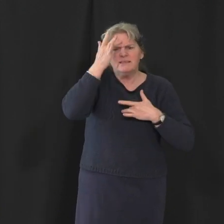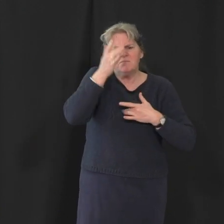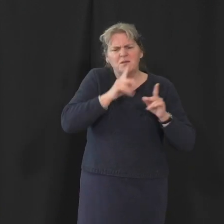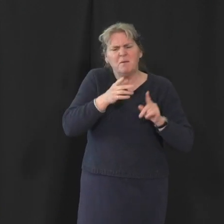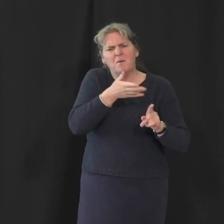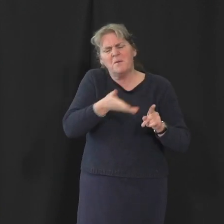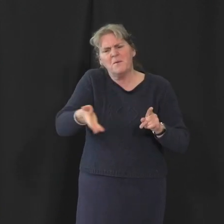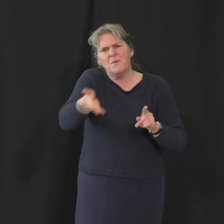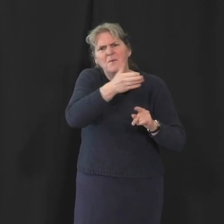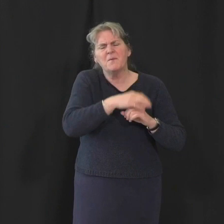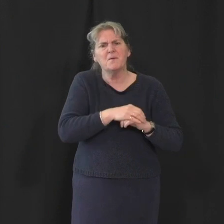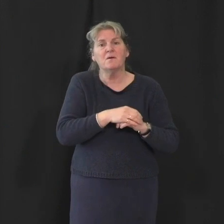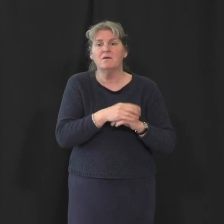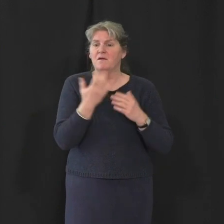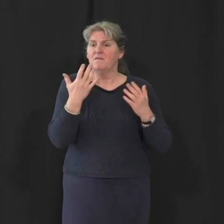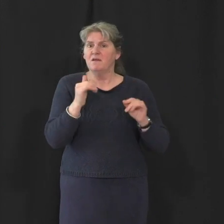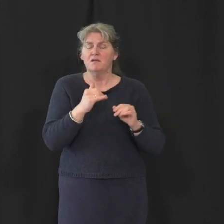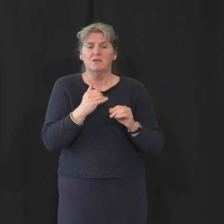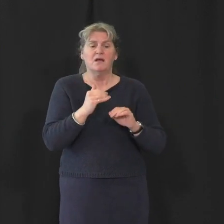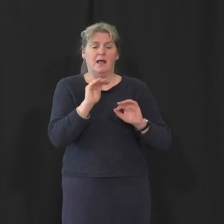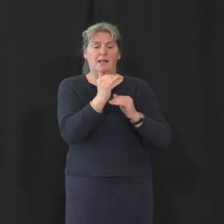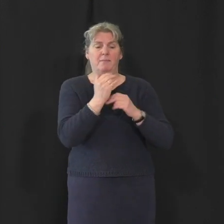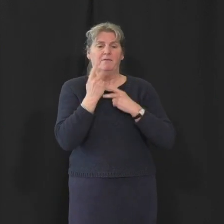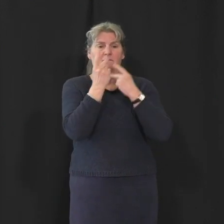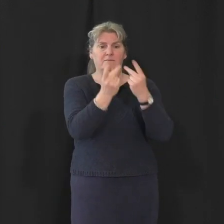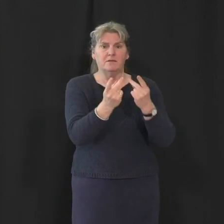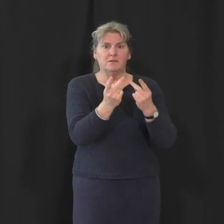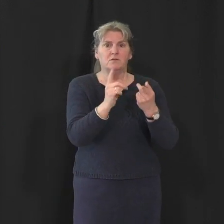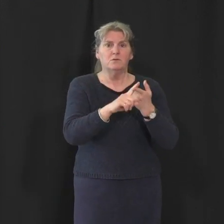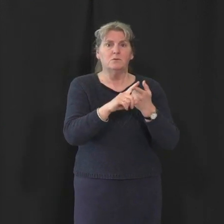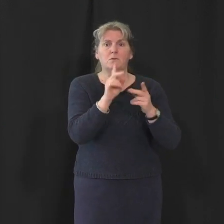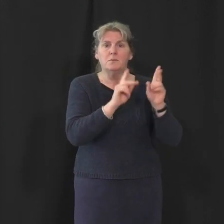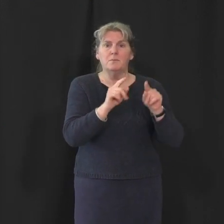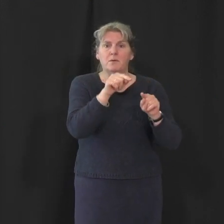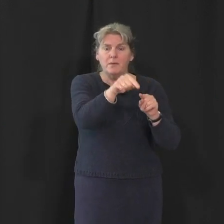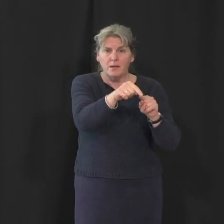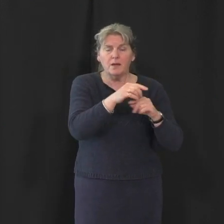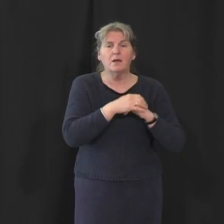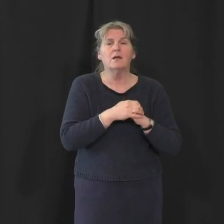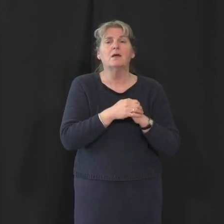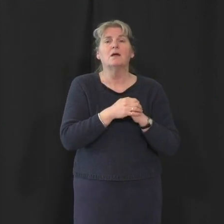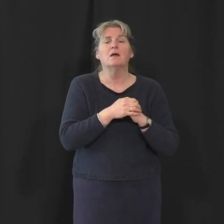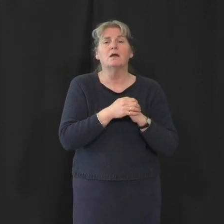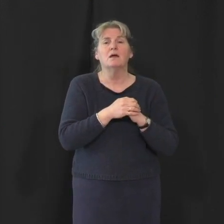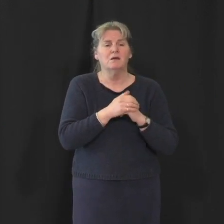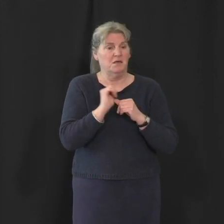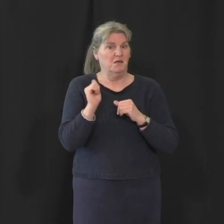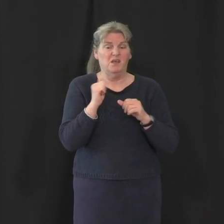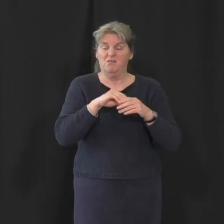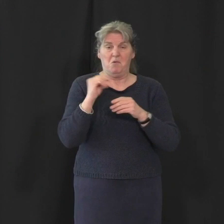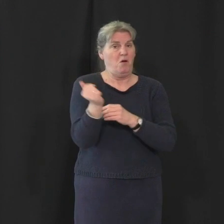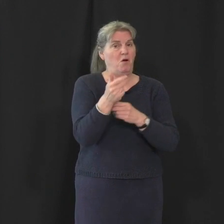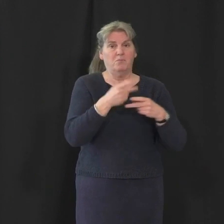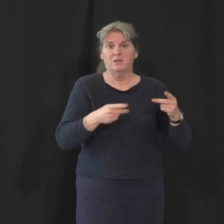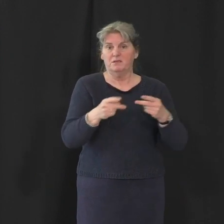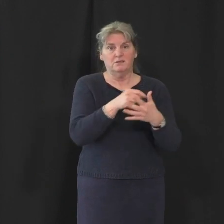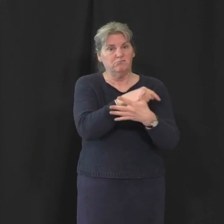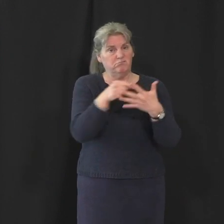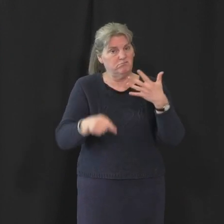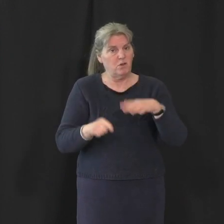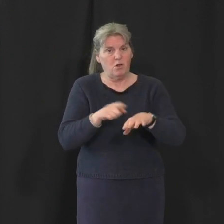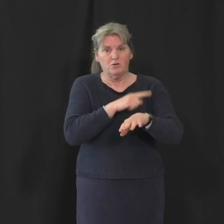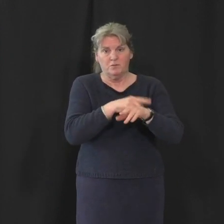This includes restricting visitors to only essential visitors in all of our long-term care